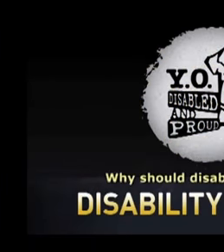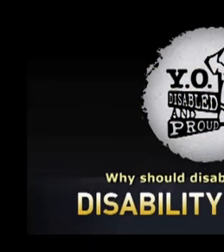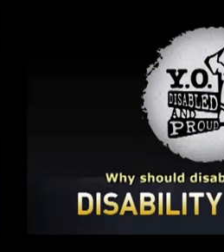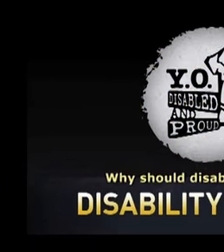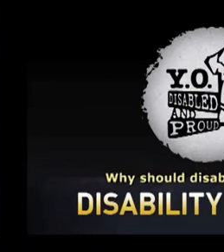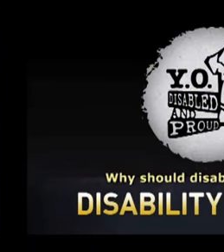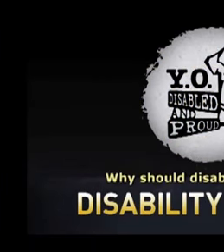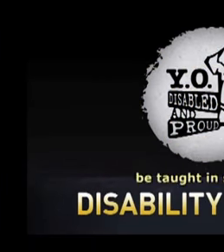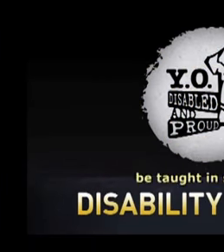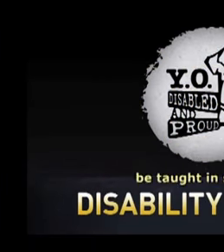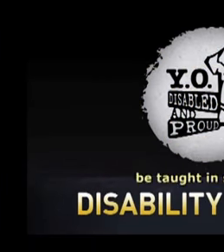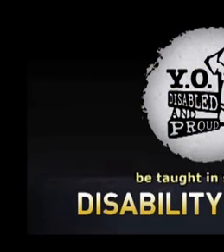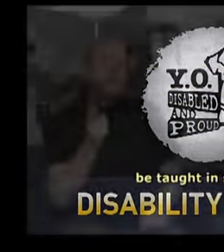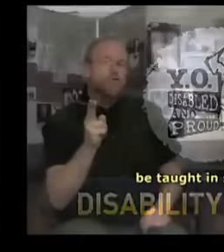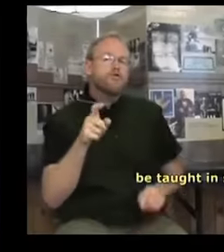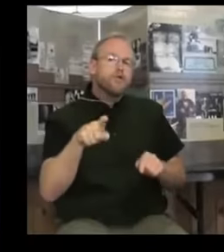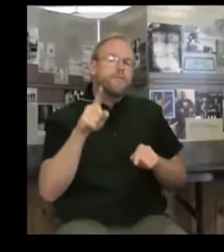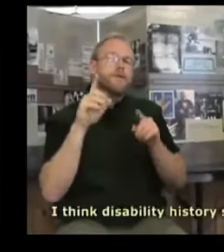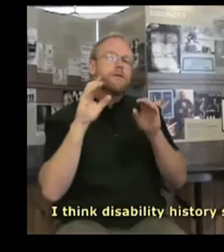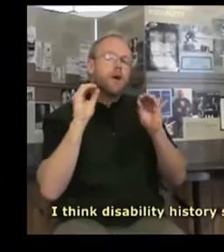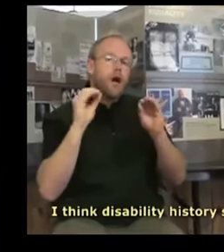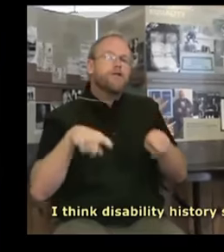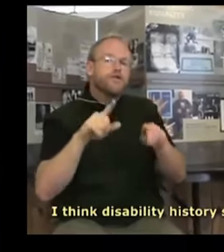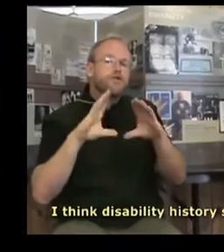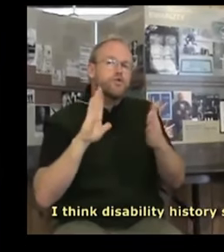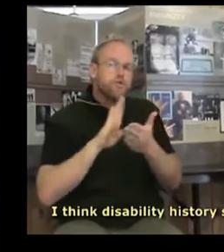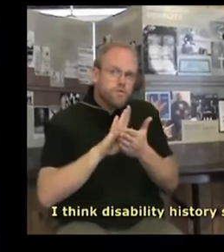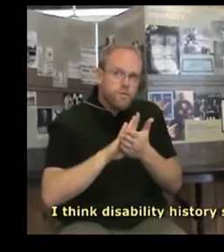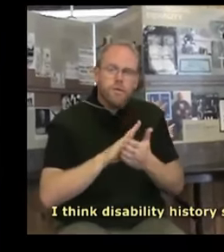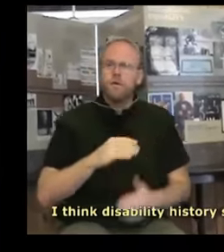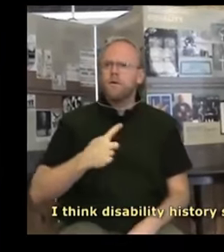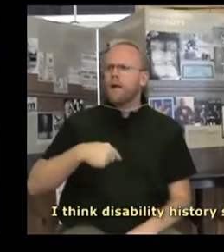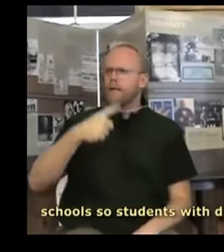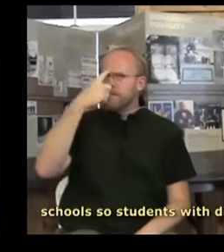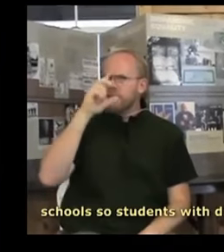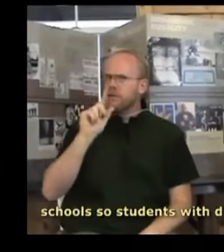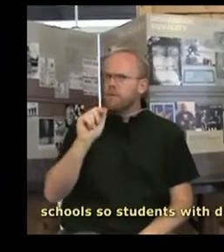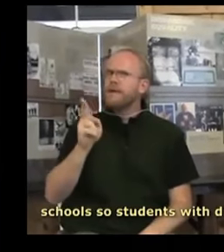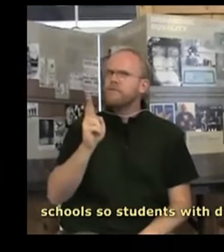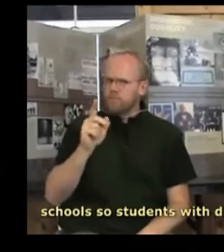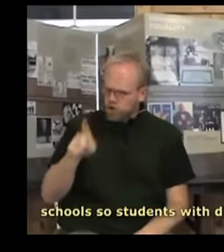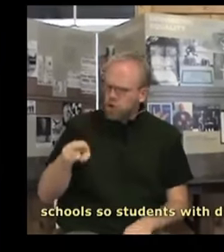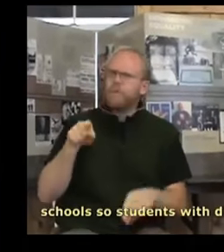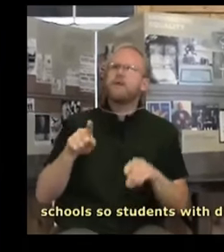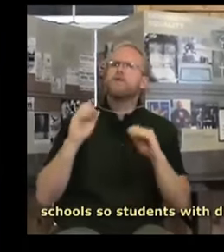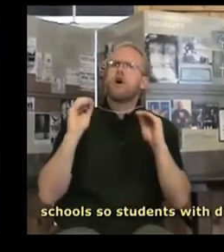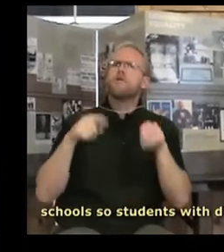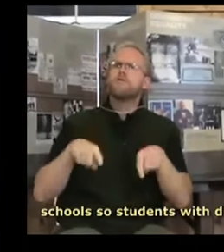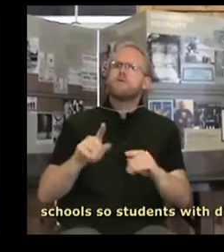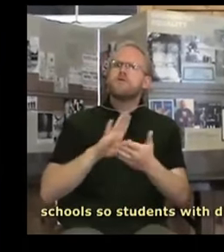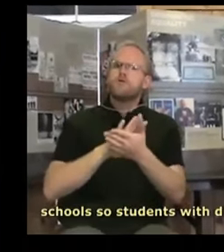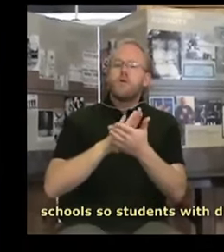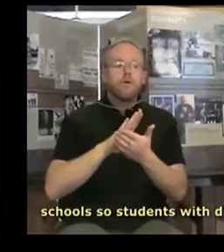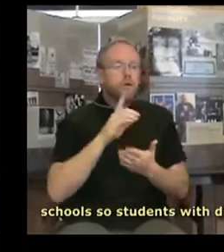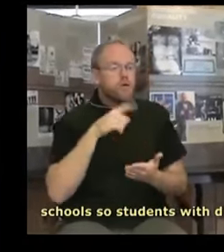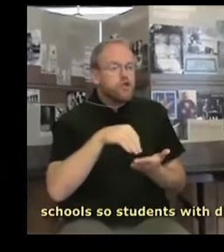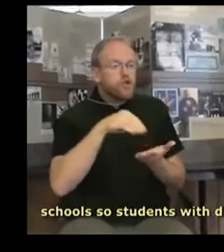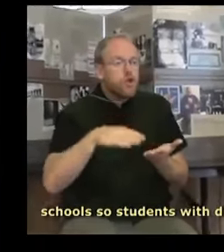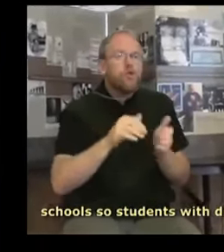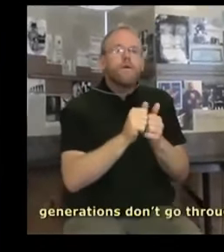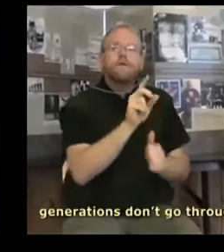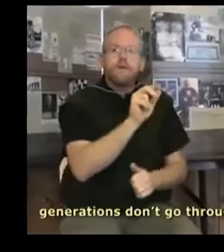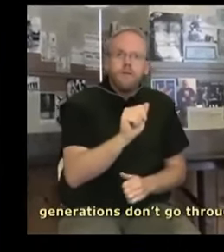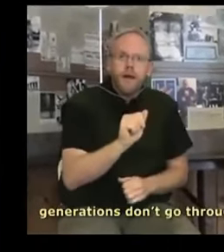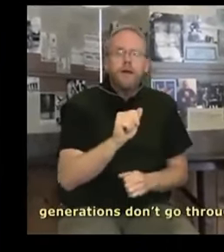Why should disability history be taught in schools? I think disability history should be taught in schools so students with disabilities